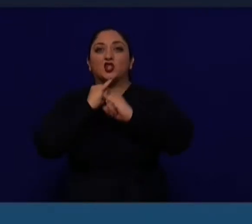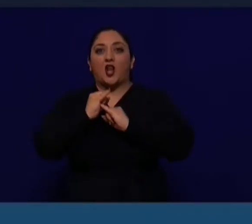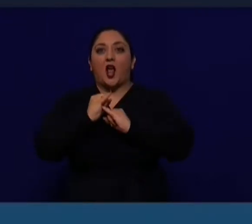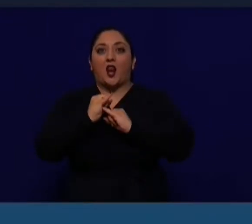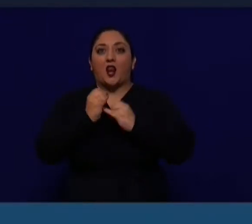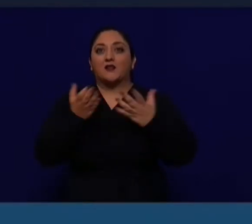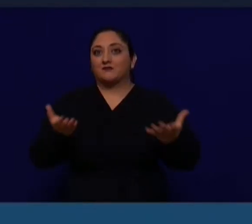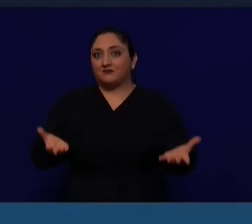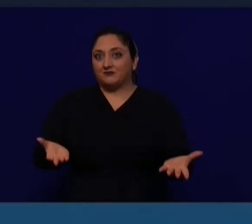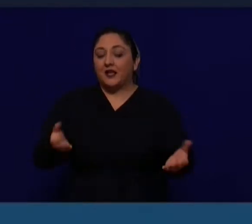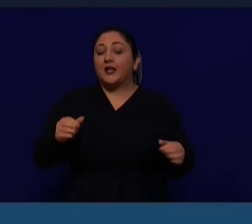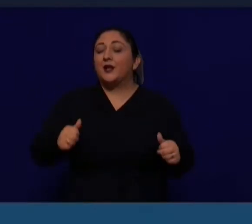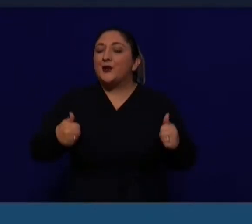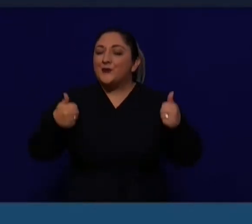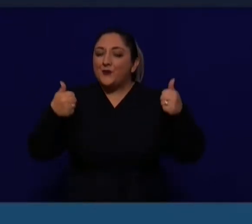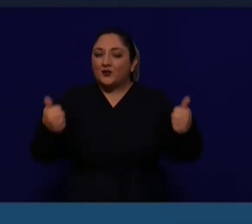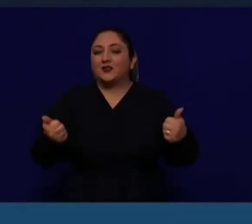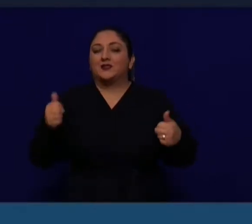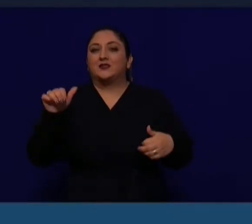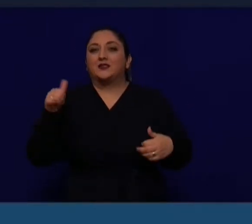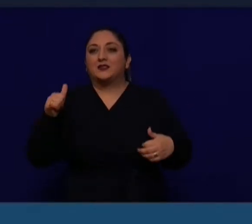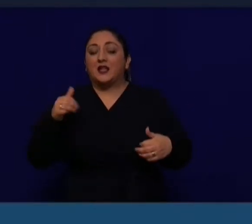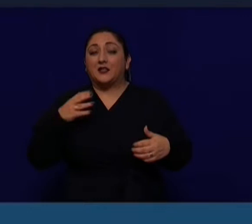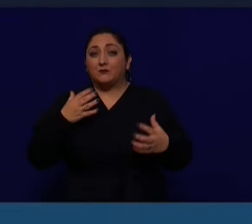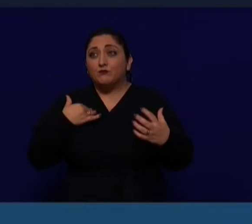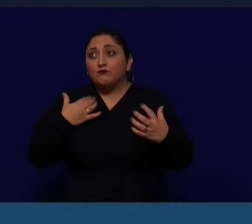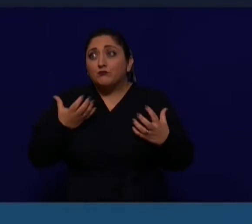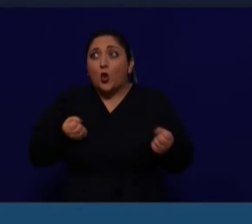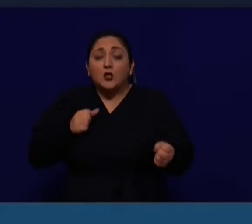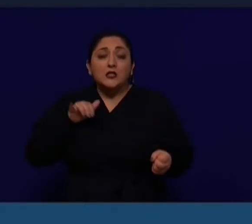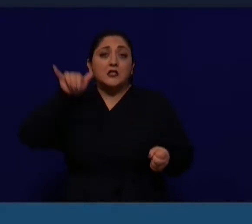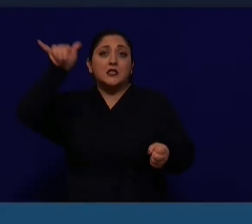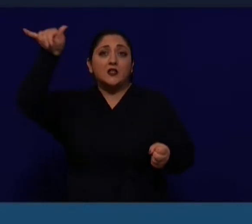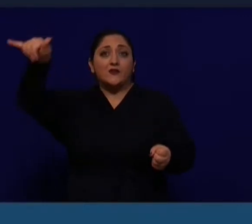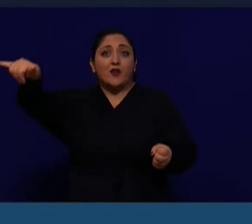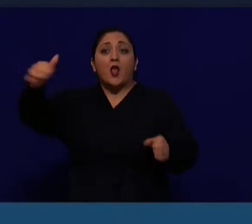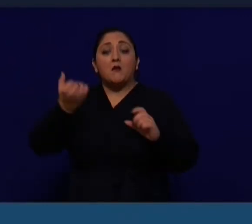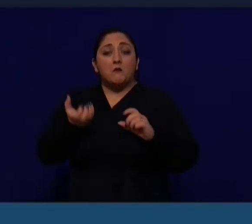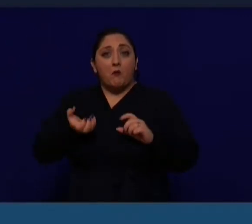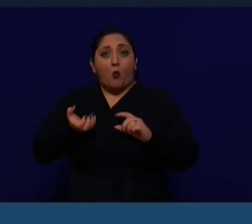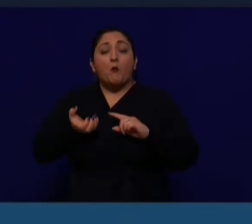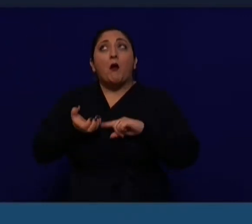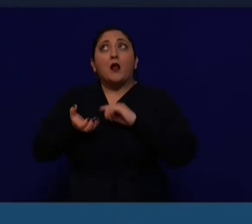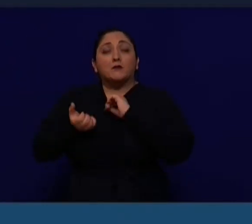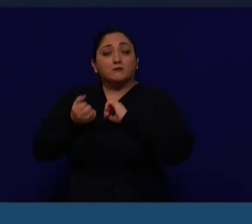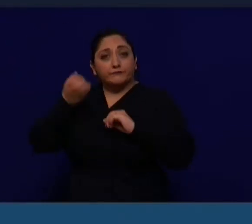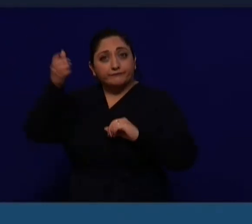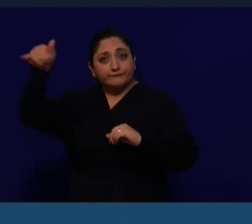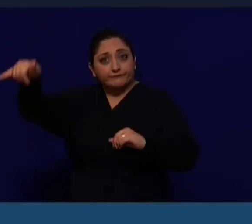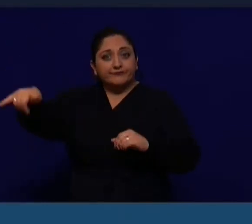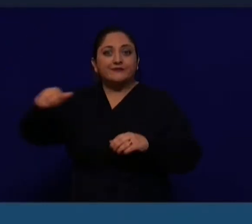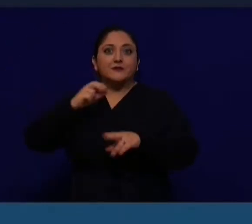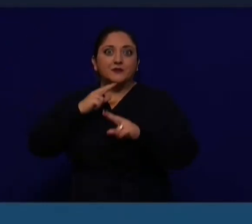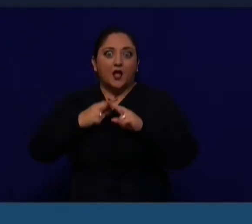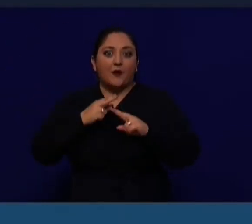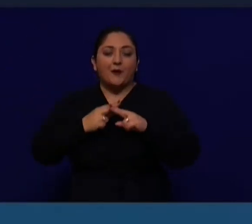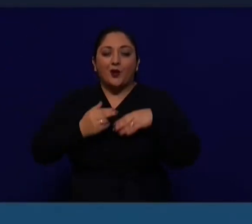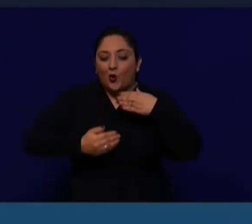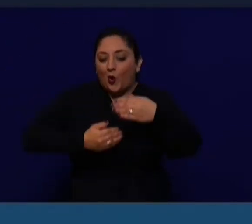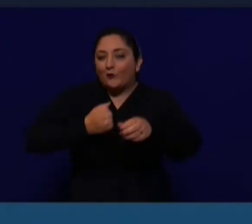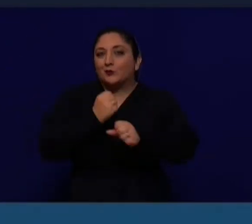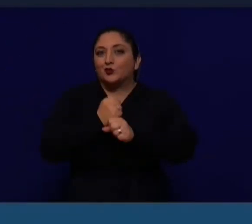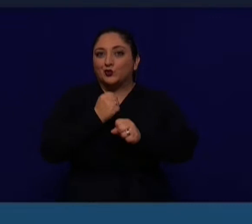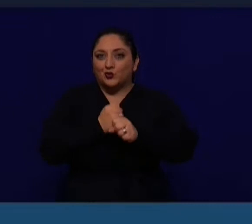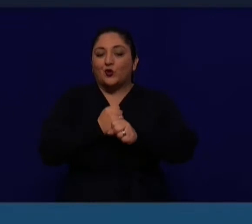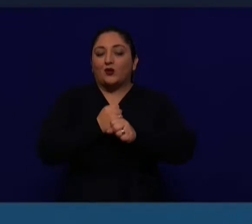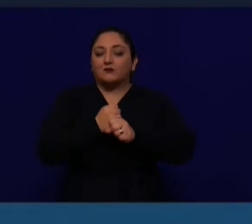biex jekk inti jkollok is-sifer fuq barra allura hemmhekk il-Contact Tracing App tista' tibqa' taħdem ukoll